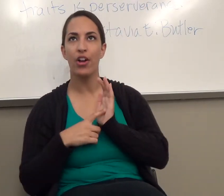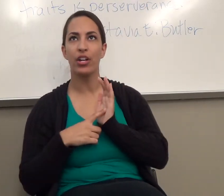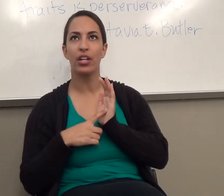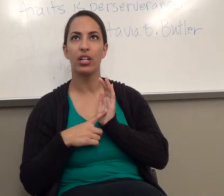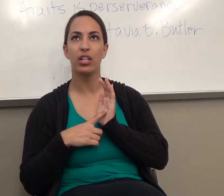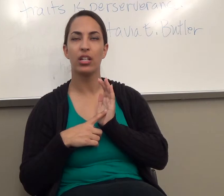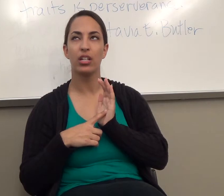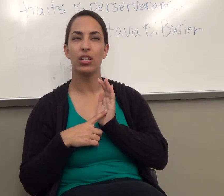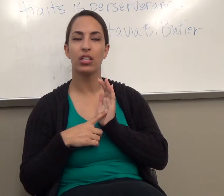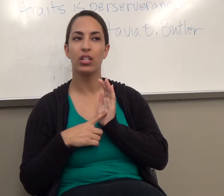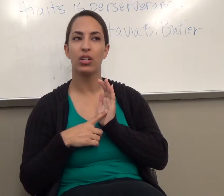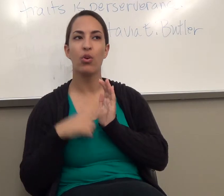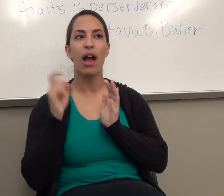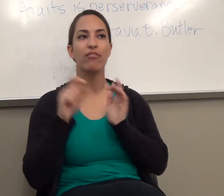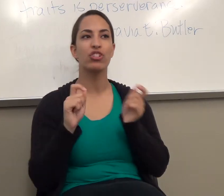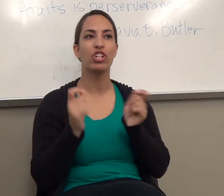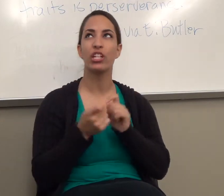one? Take off the S.